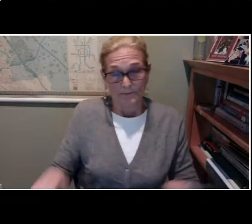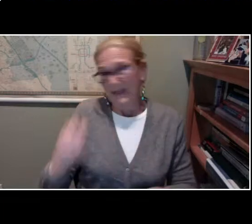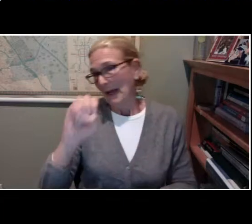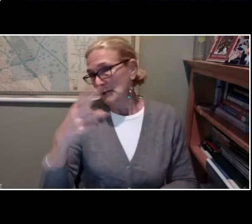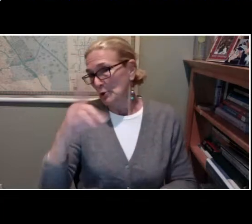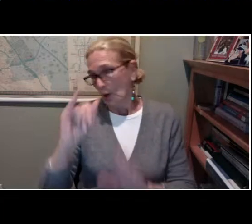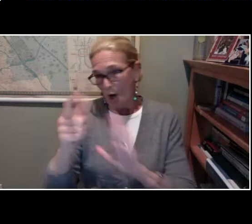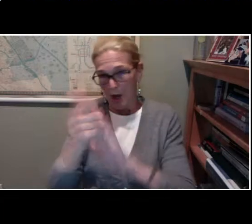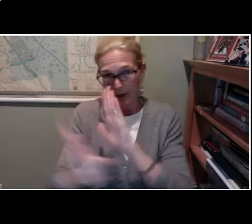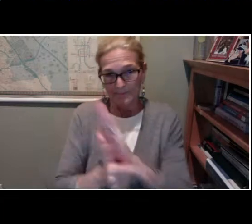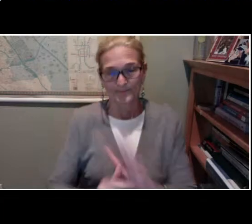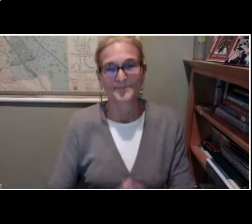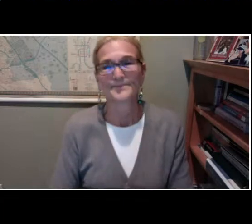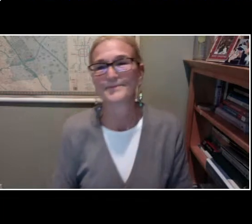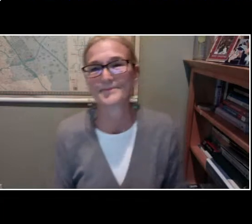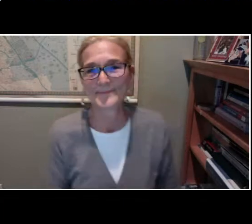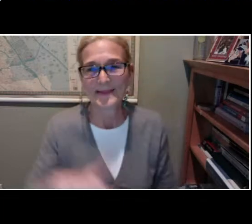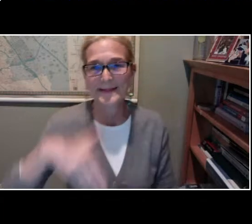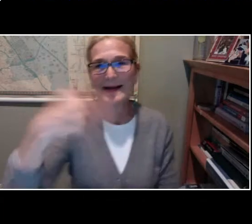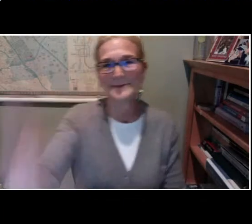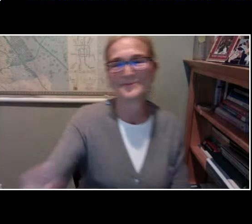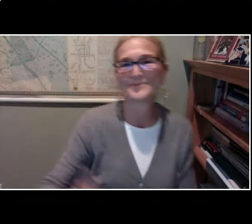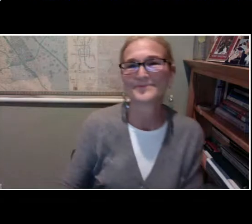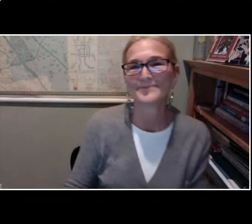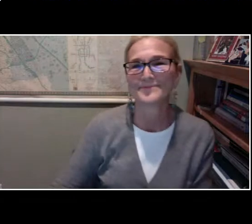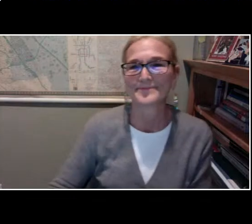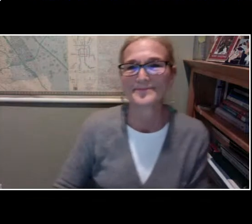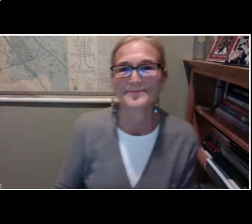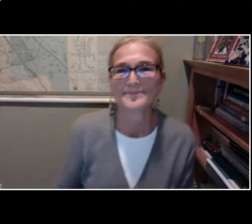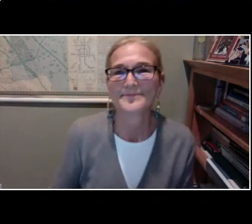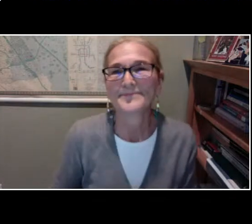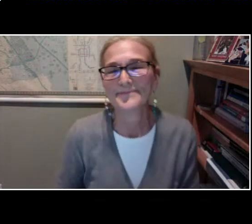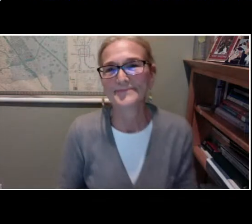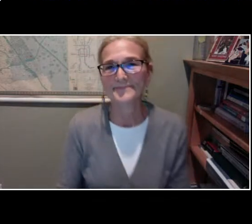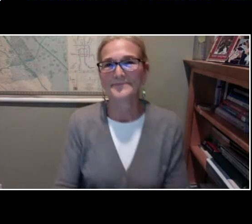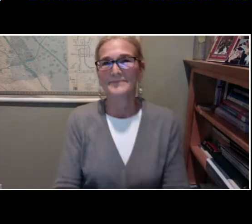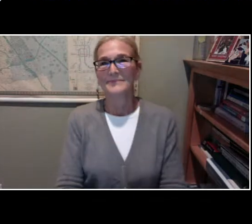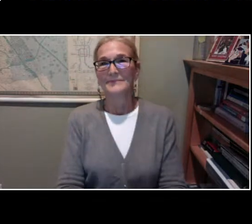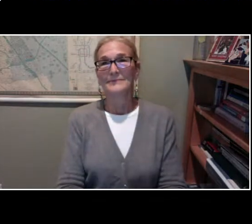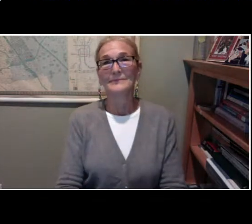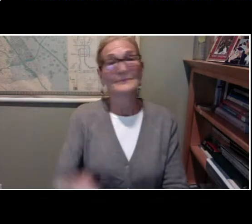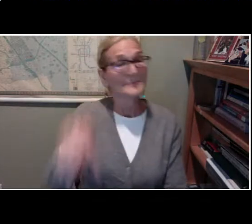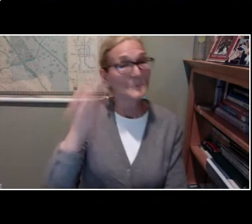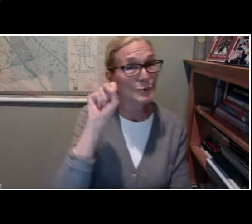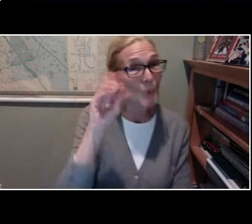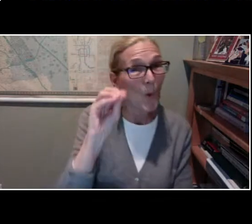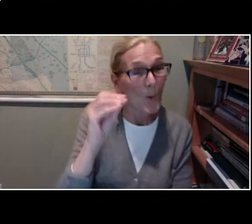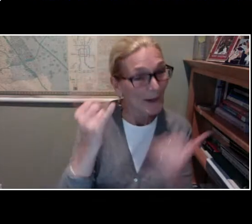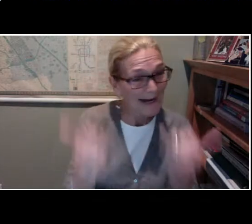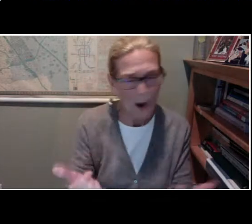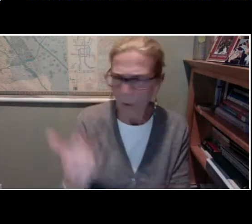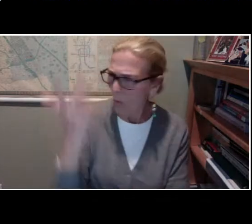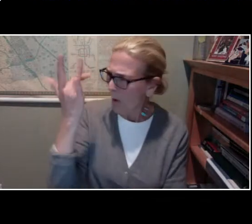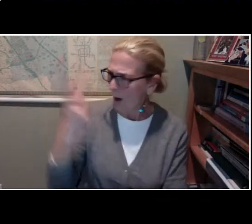be trying to push for change and for policy change for deaf children.